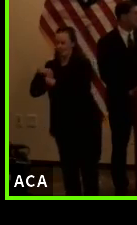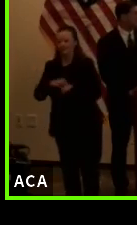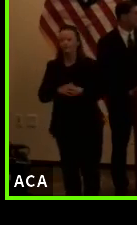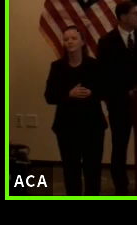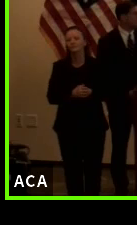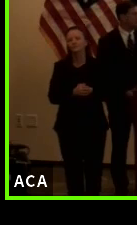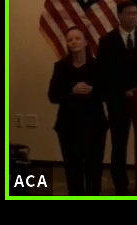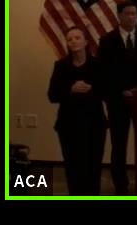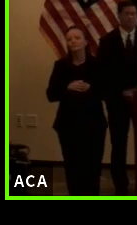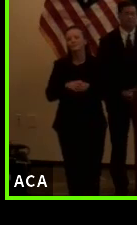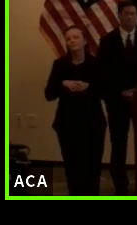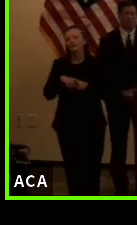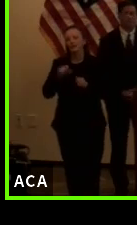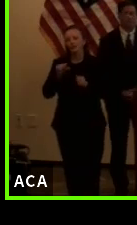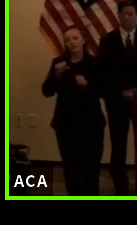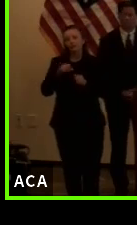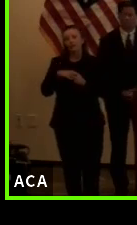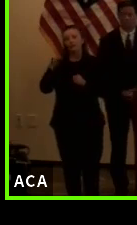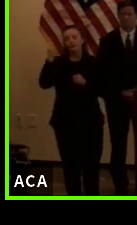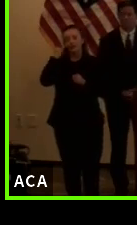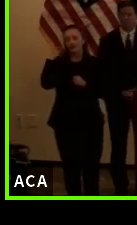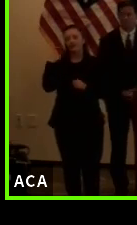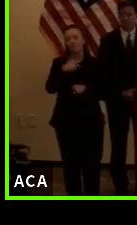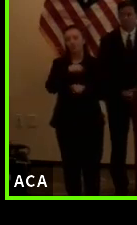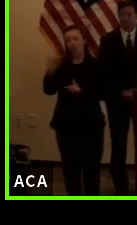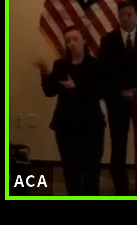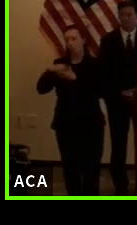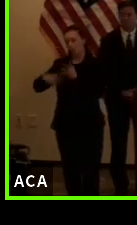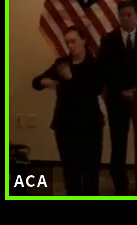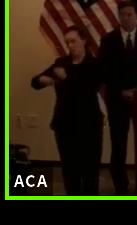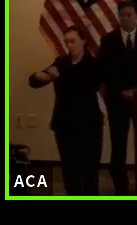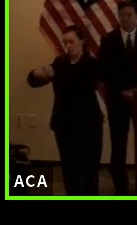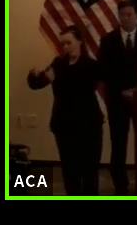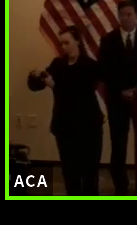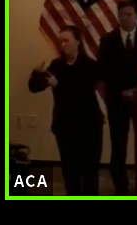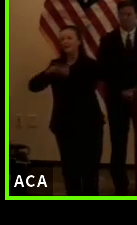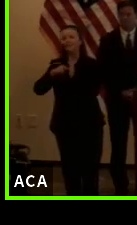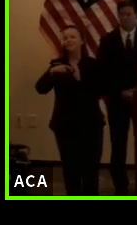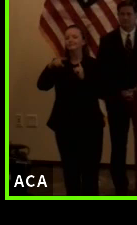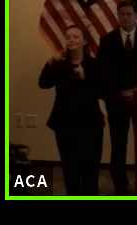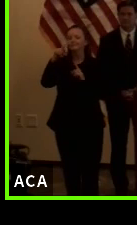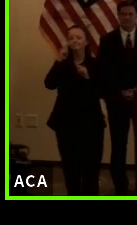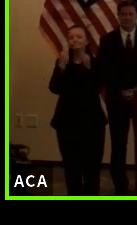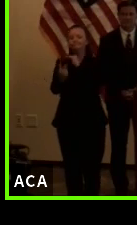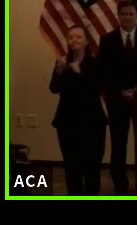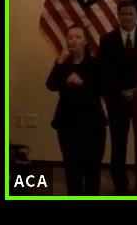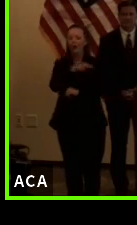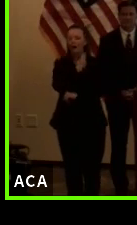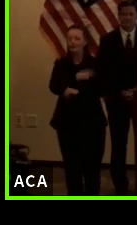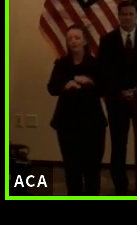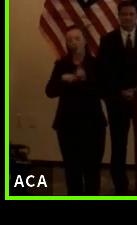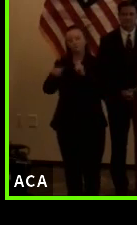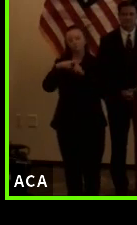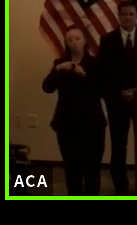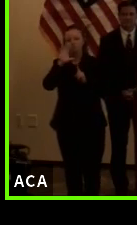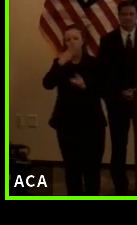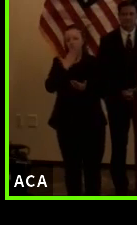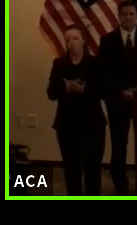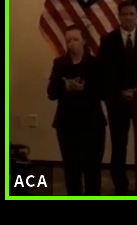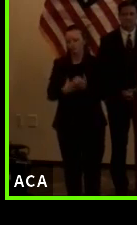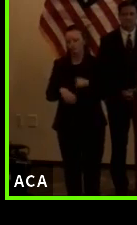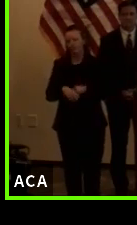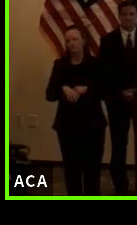contemplated, the capacity within our hospitals looks even more optimistic. As we look at our capacity for inpatient beds in Arizona, we see that over